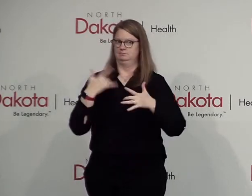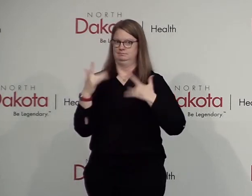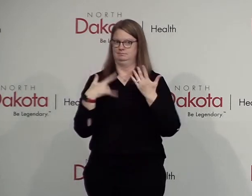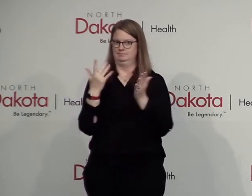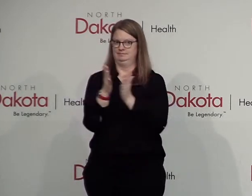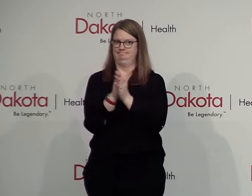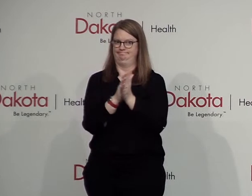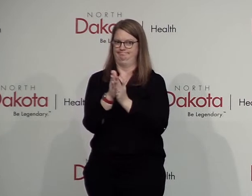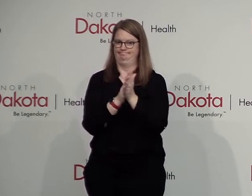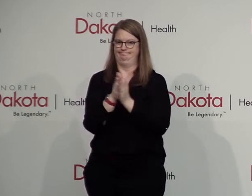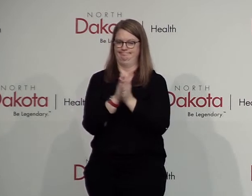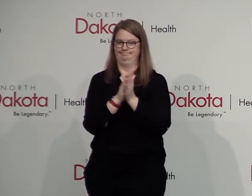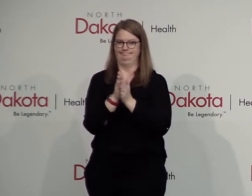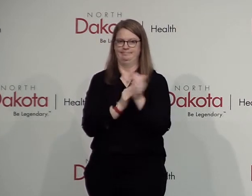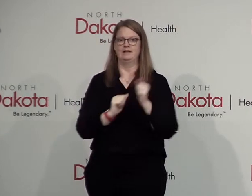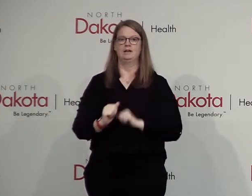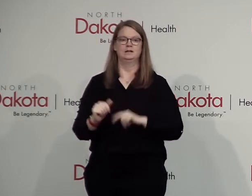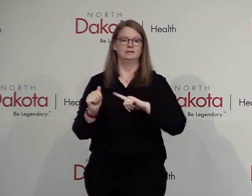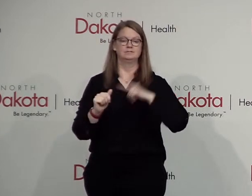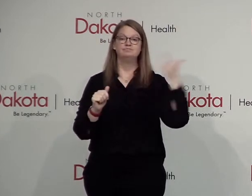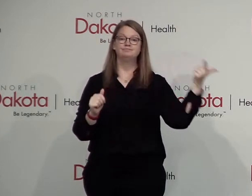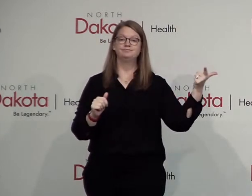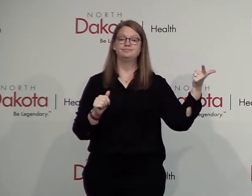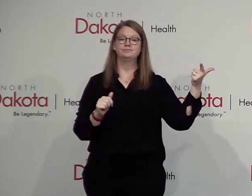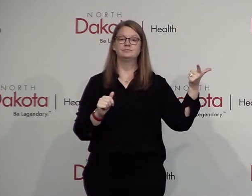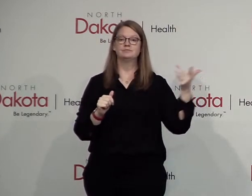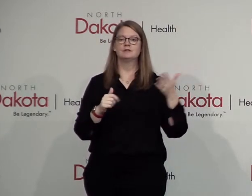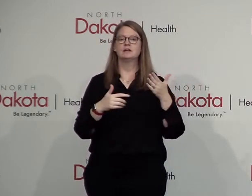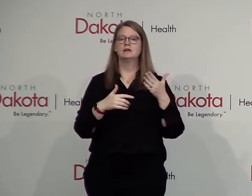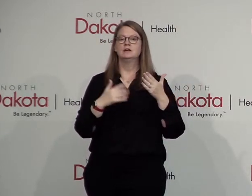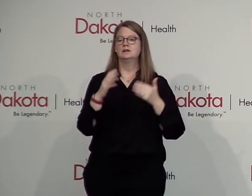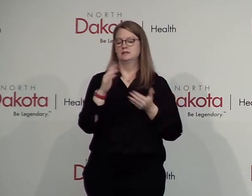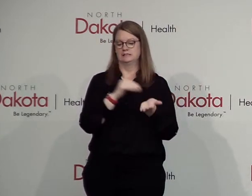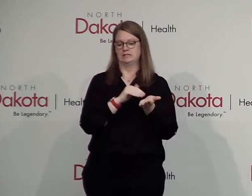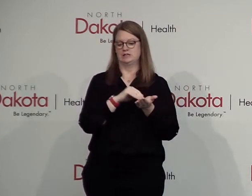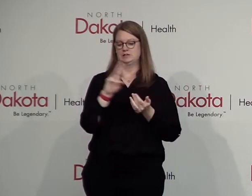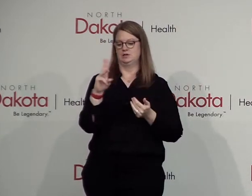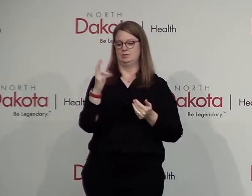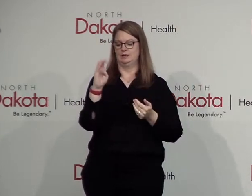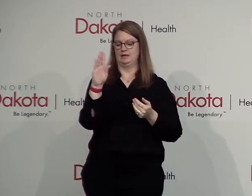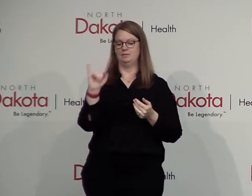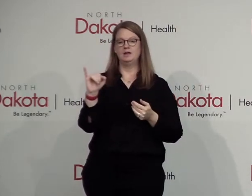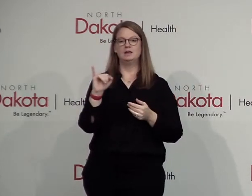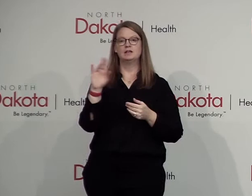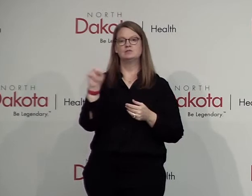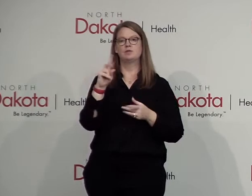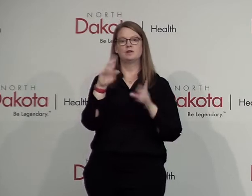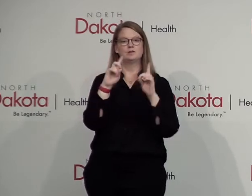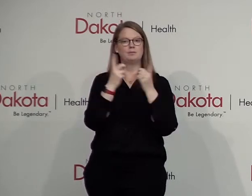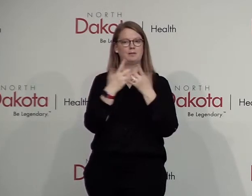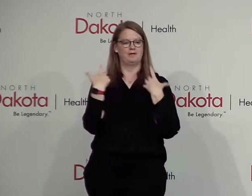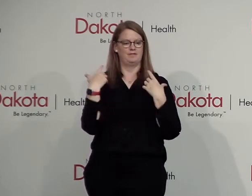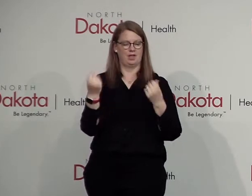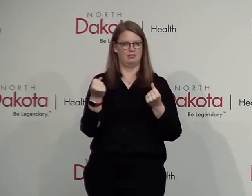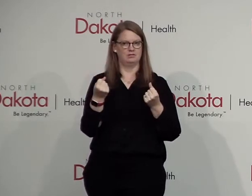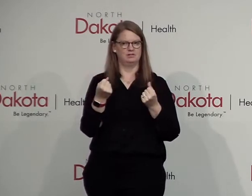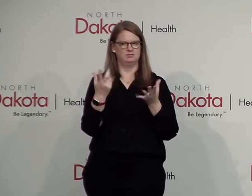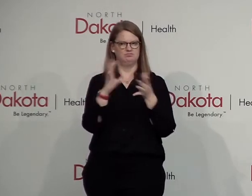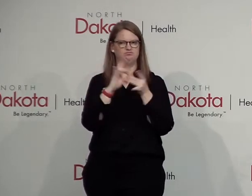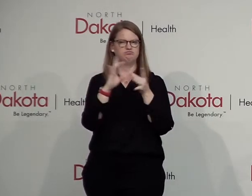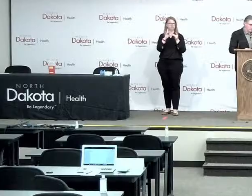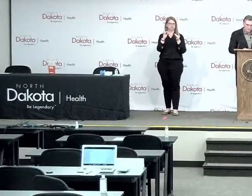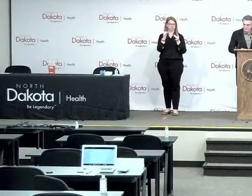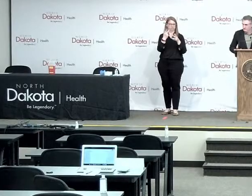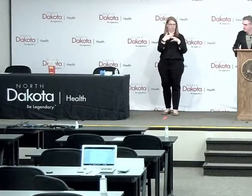that. And so with that, I want to turn it over now to the next to Dr. Wiebe, who leads the North Dakota Department of Health, to say a few words. Dr.